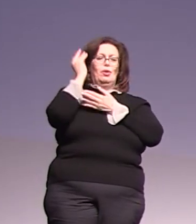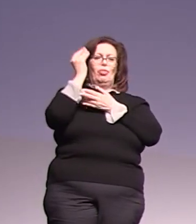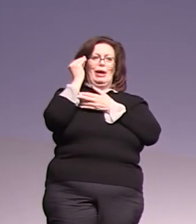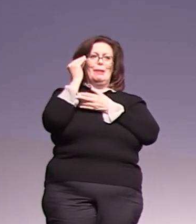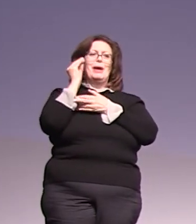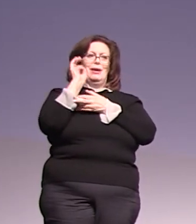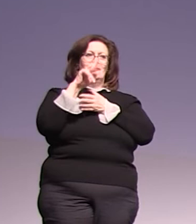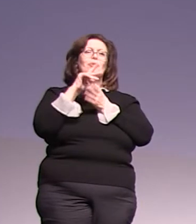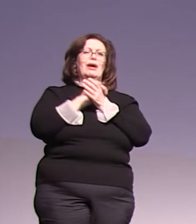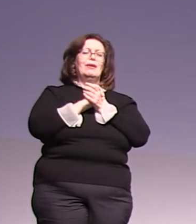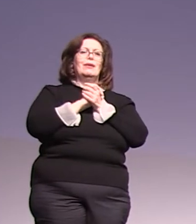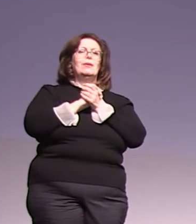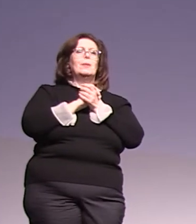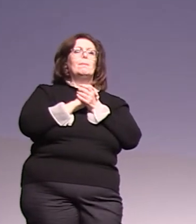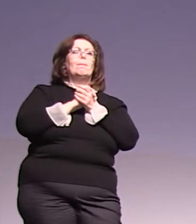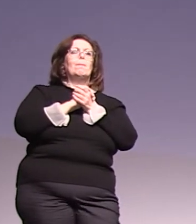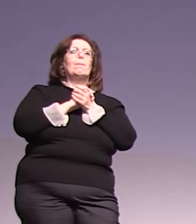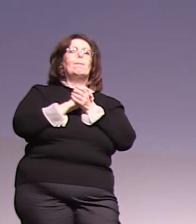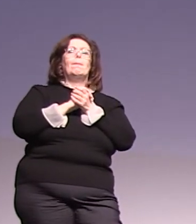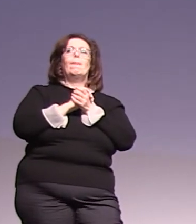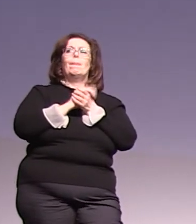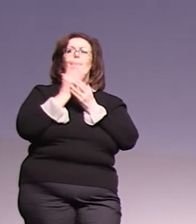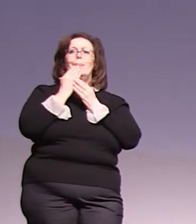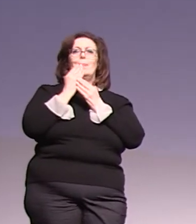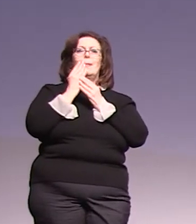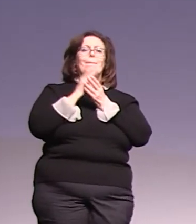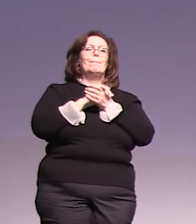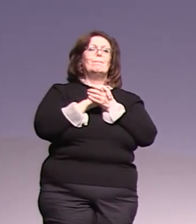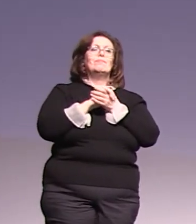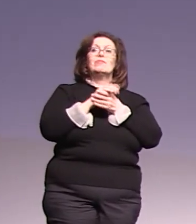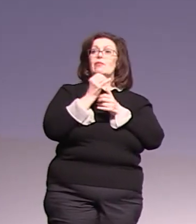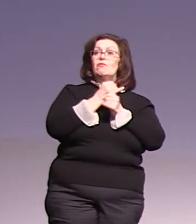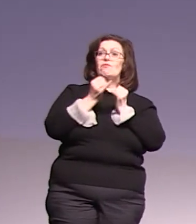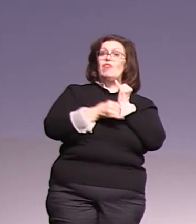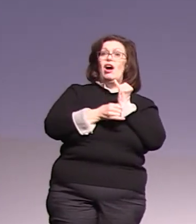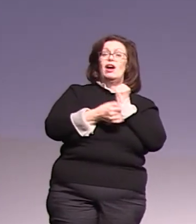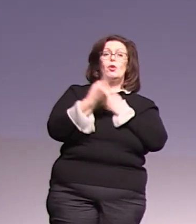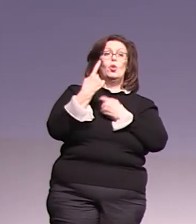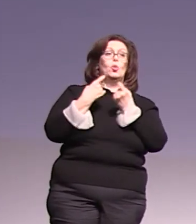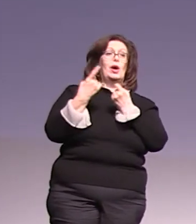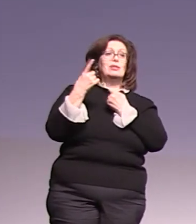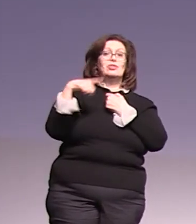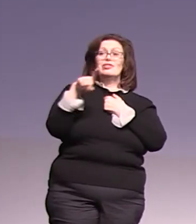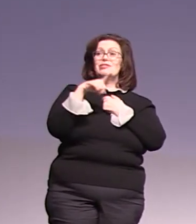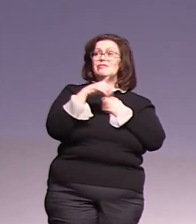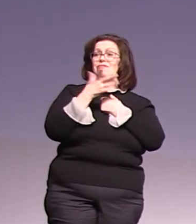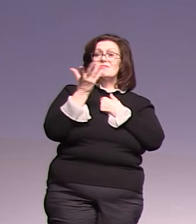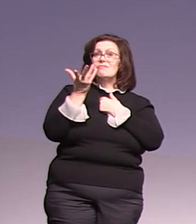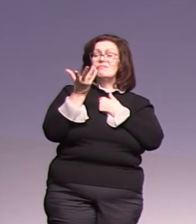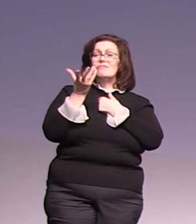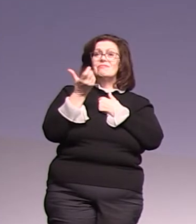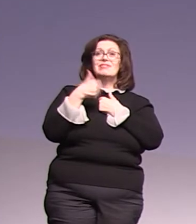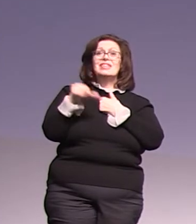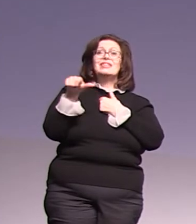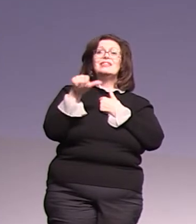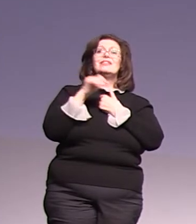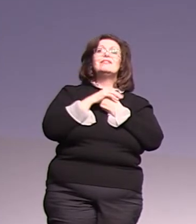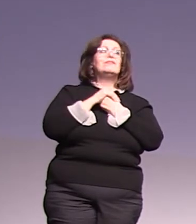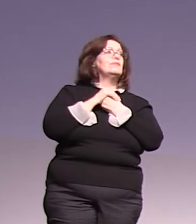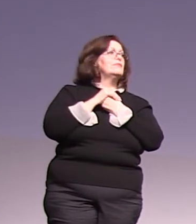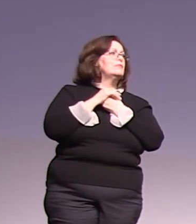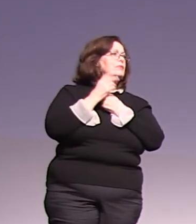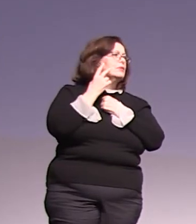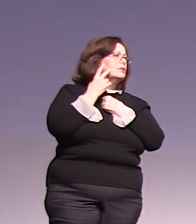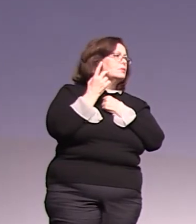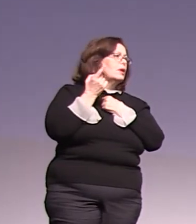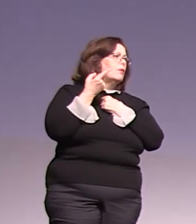appreciate that. Yes. Thank you so much. Any final questions from you folks tonight? I see one way